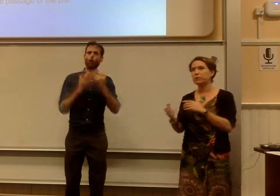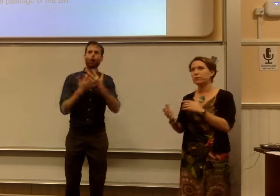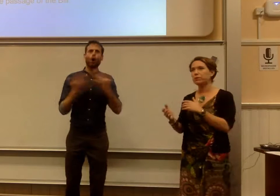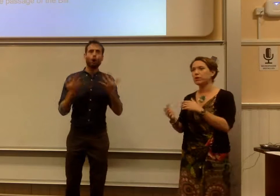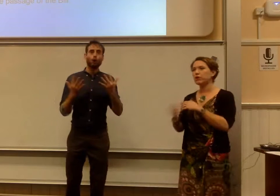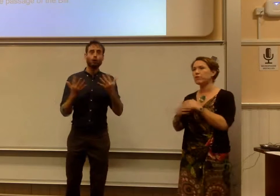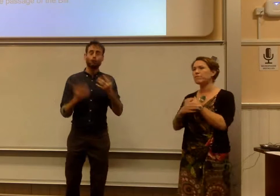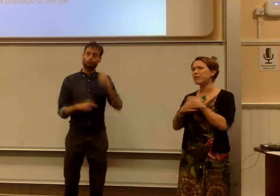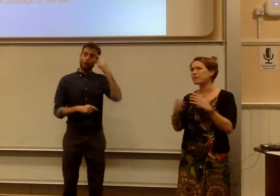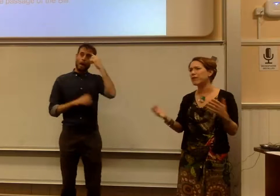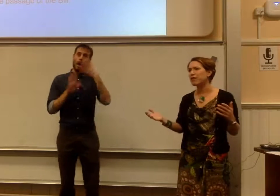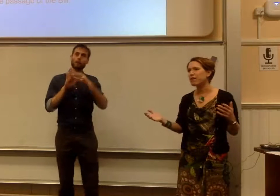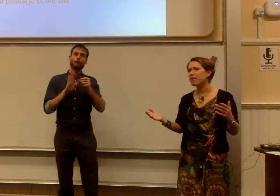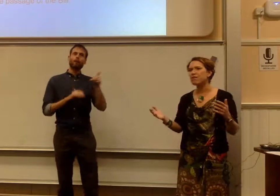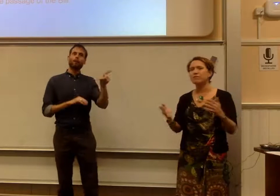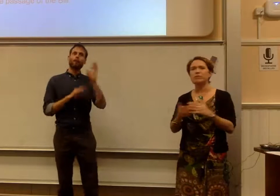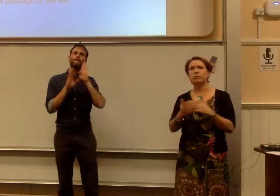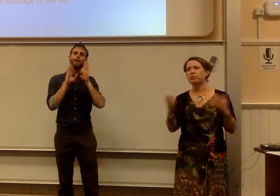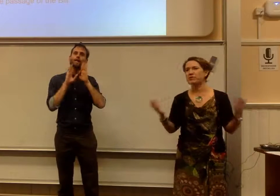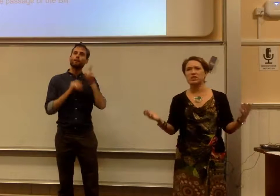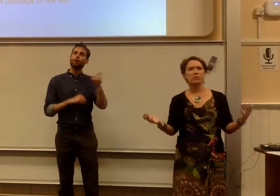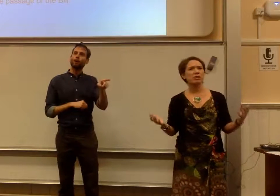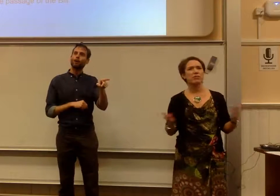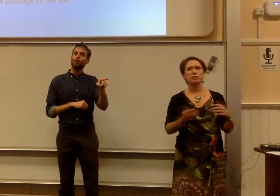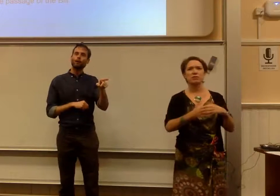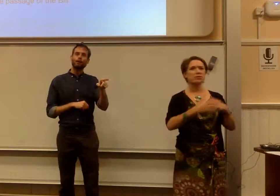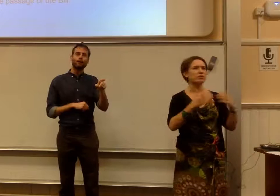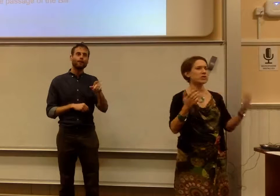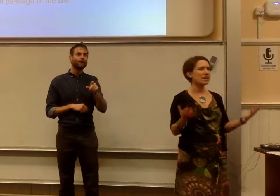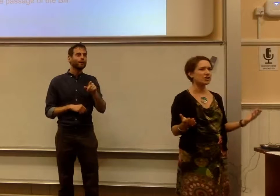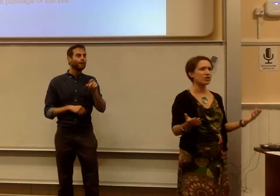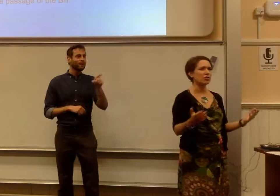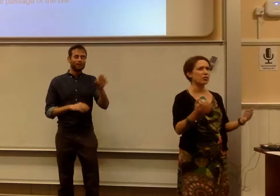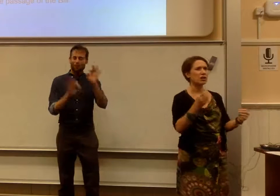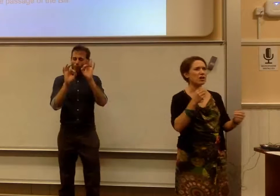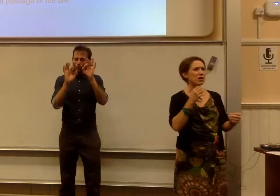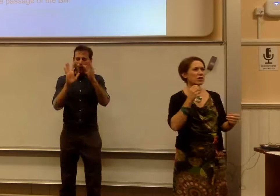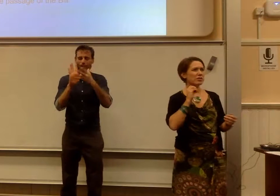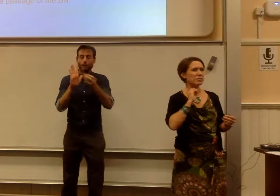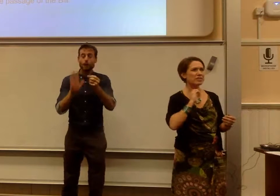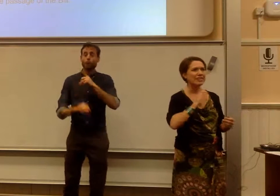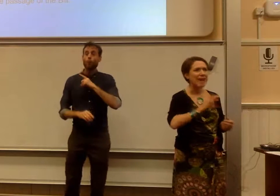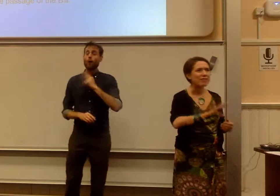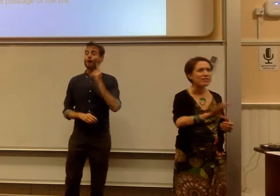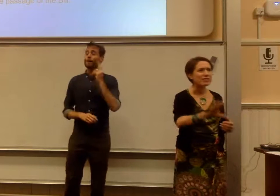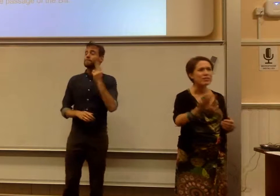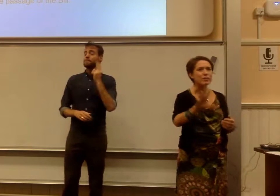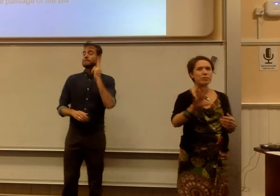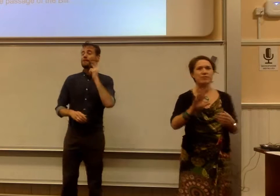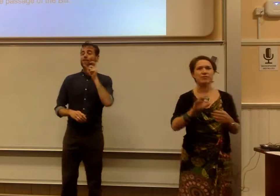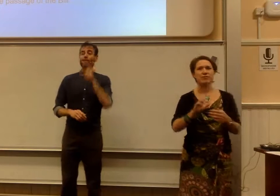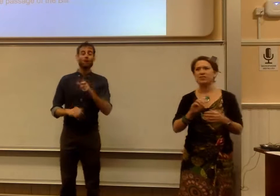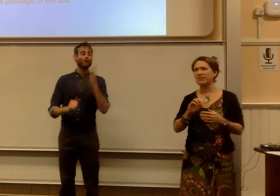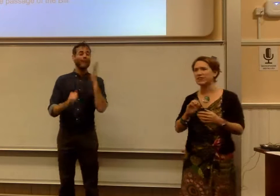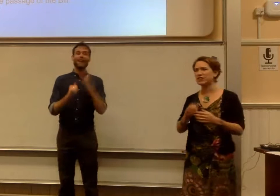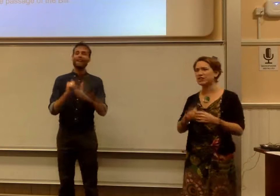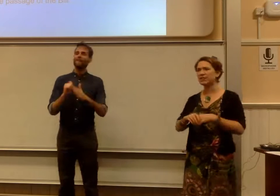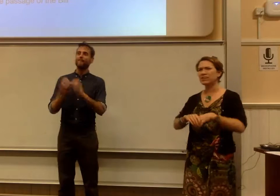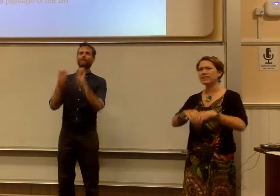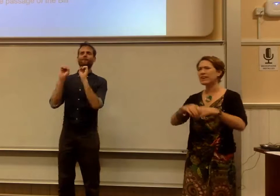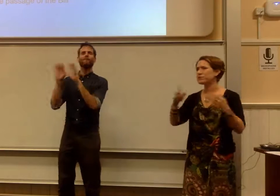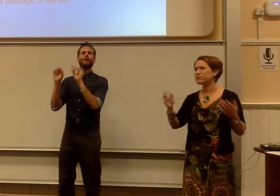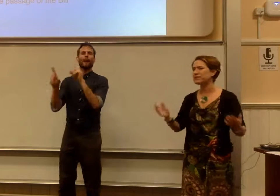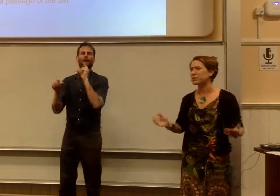many people who never responded to a government consultation or submitted evidence for a piece of